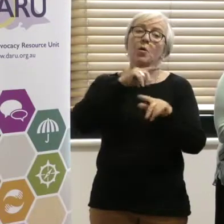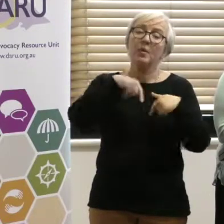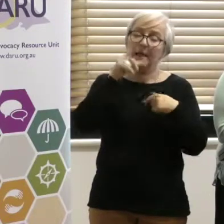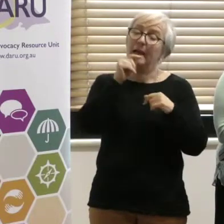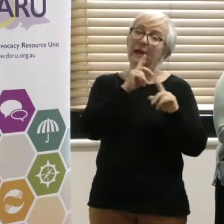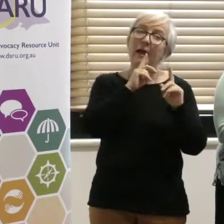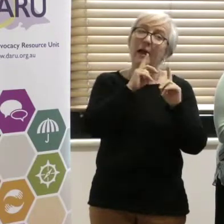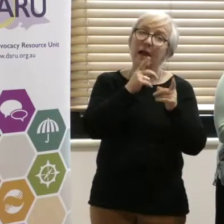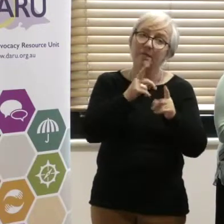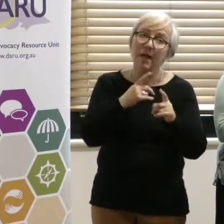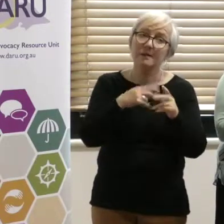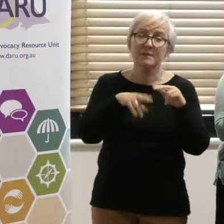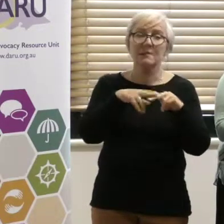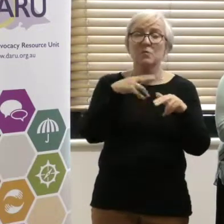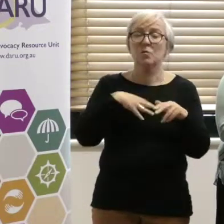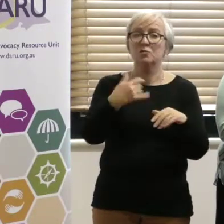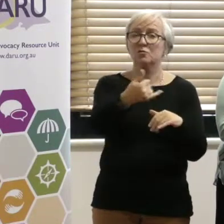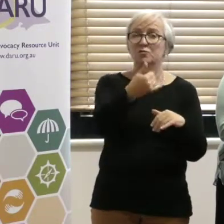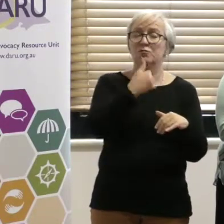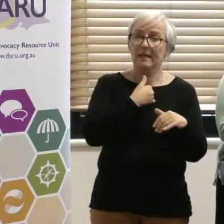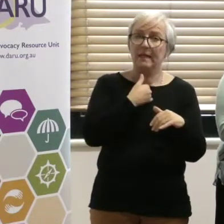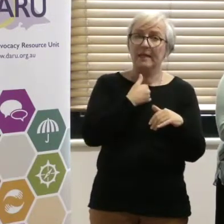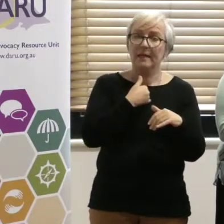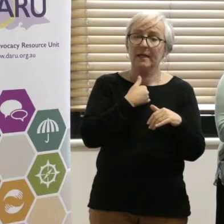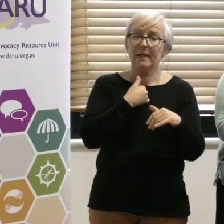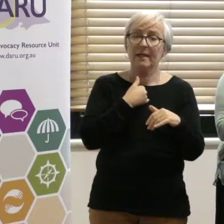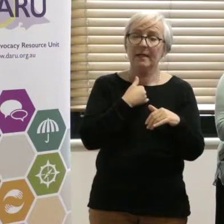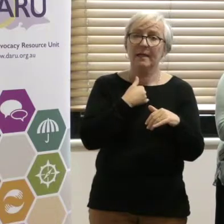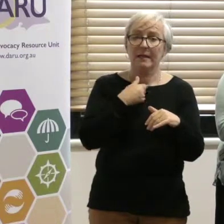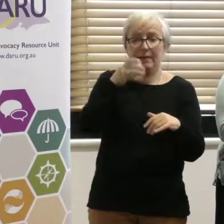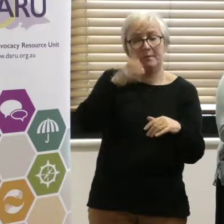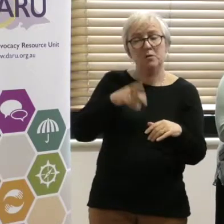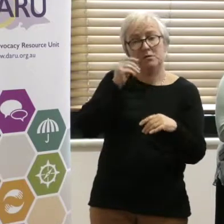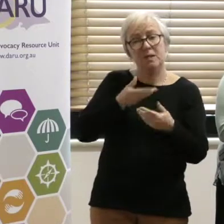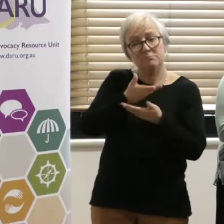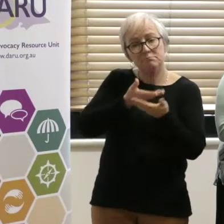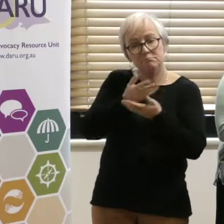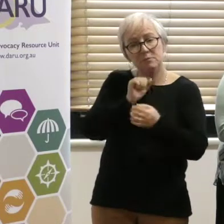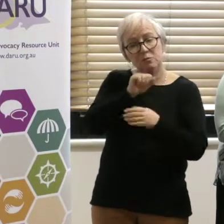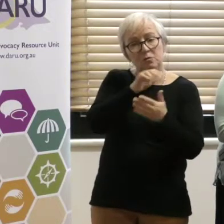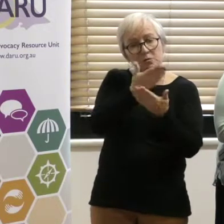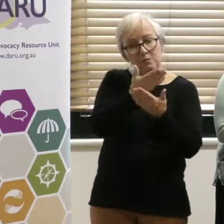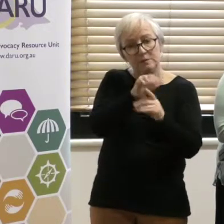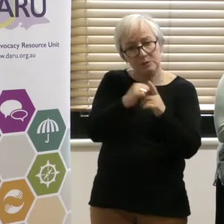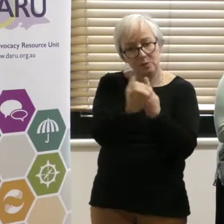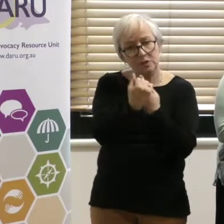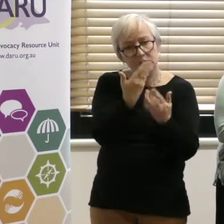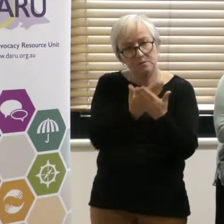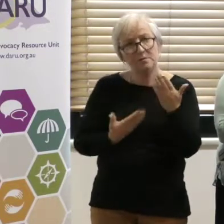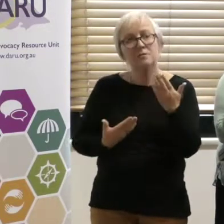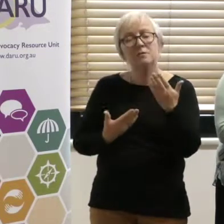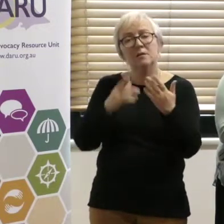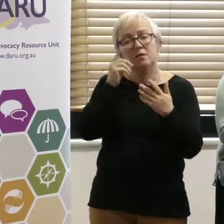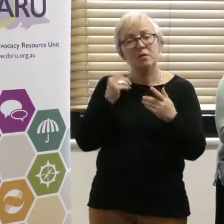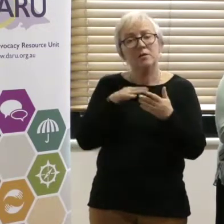advice service if you want to ring, and the advice and education officer could talk to you about your specific issue and try to help you unpack it